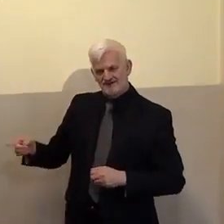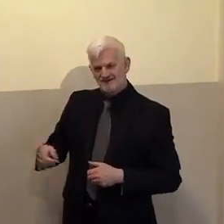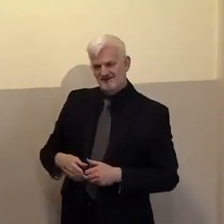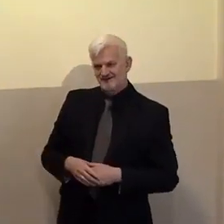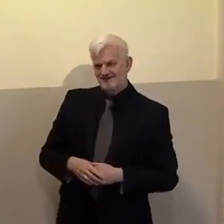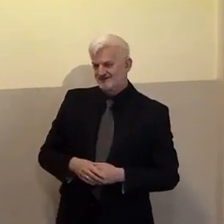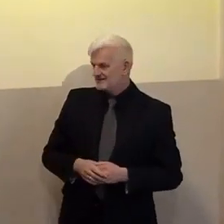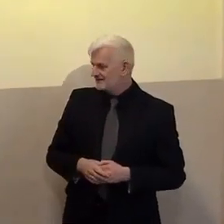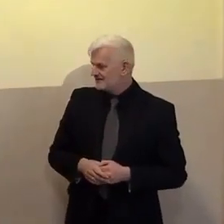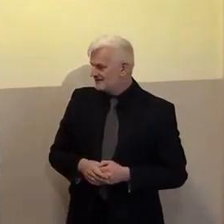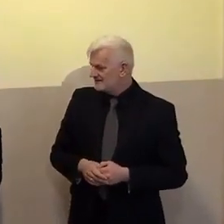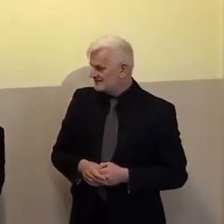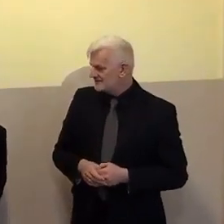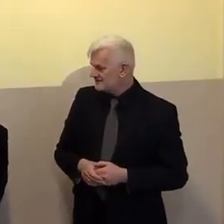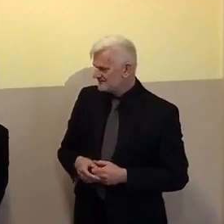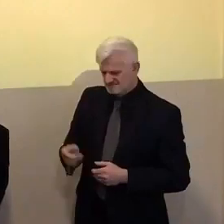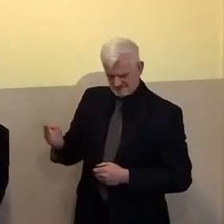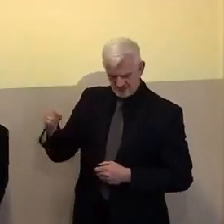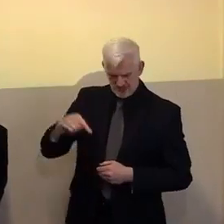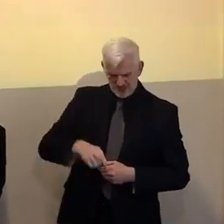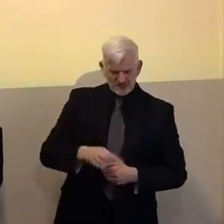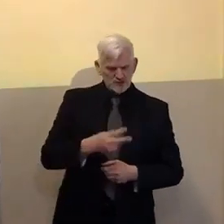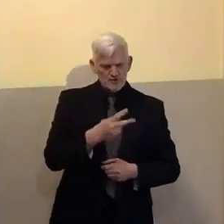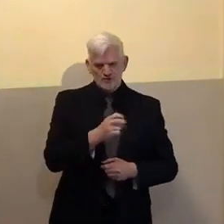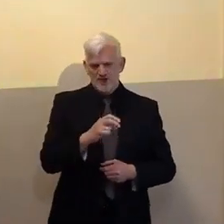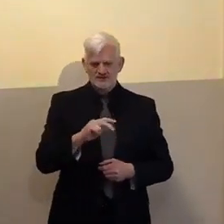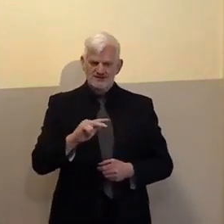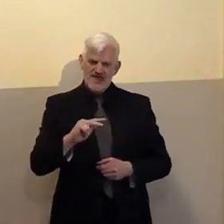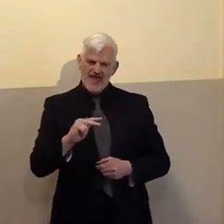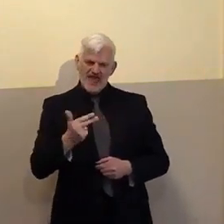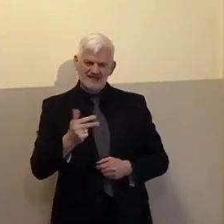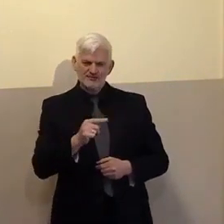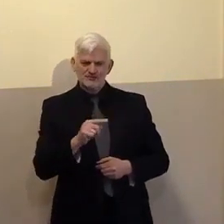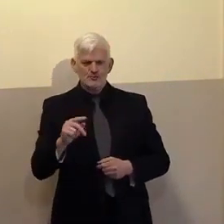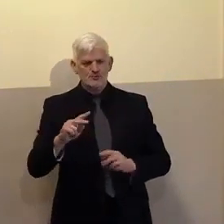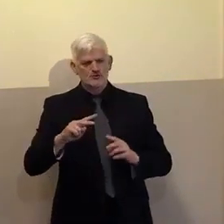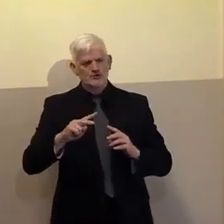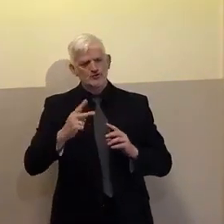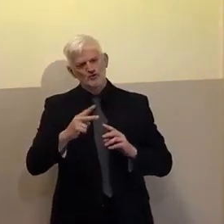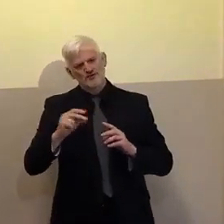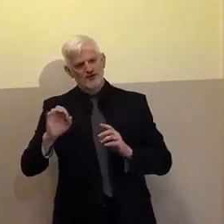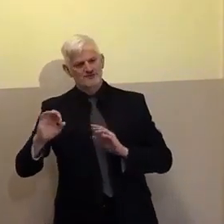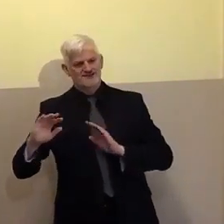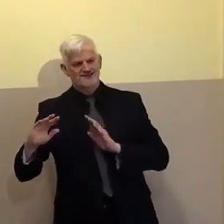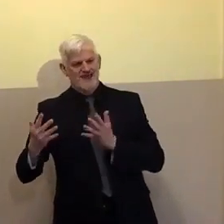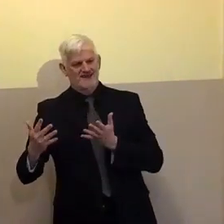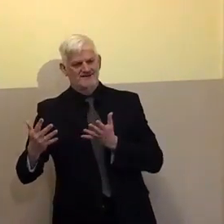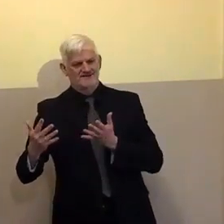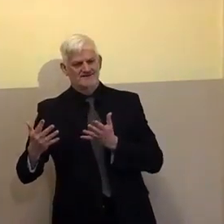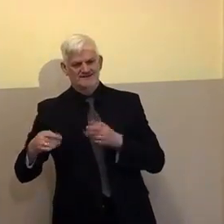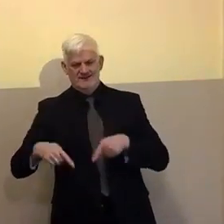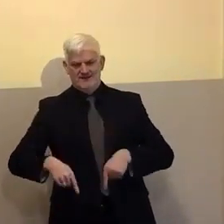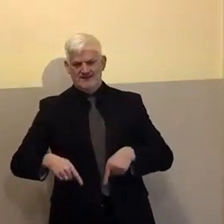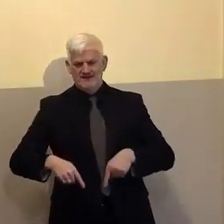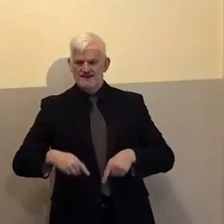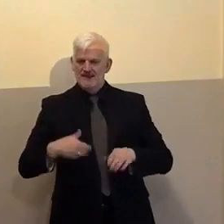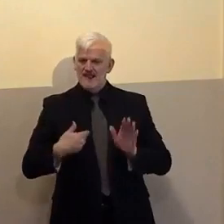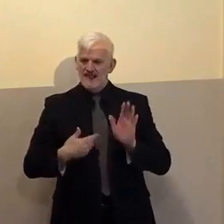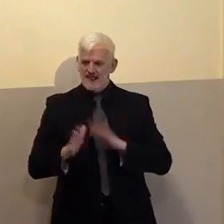I worshipped here 2008 to 2010. I left here 2010